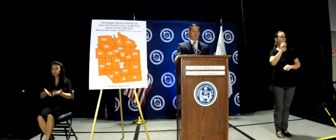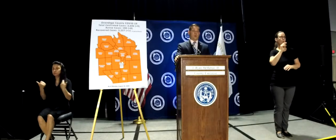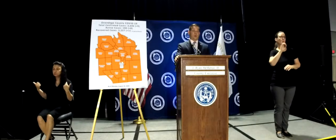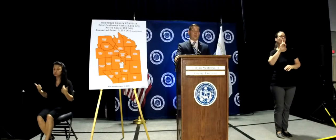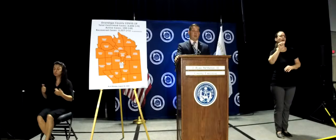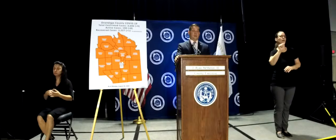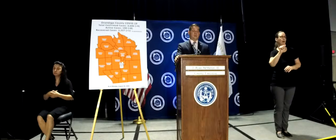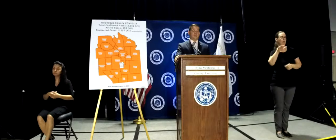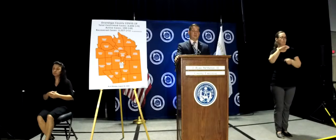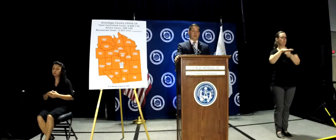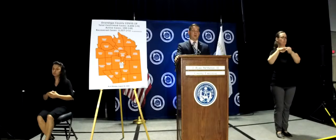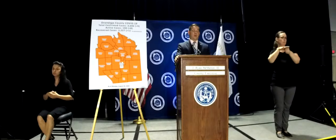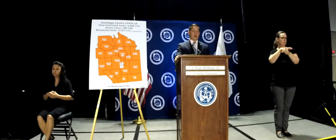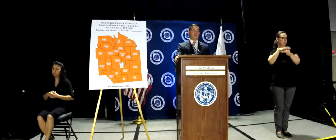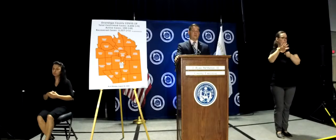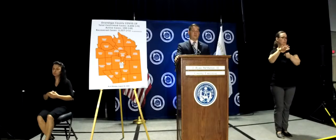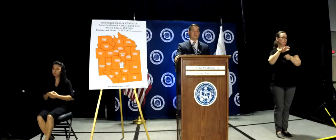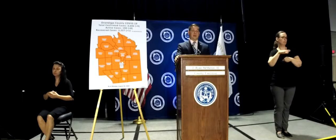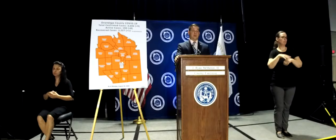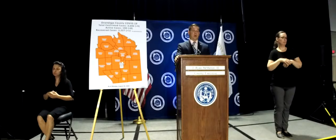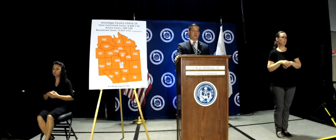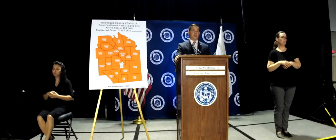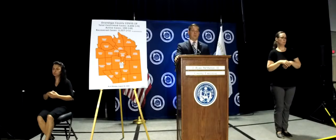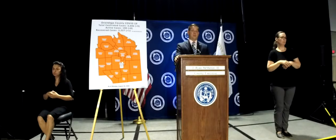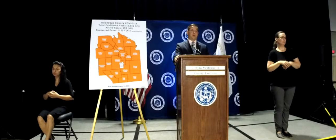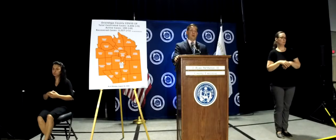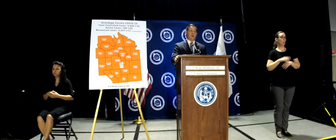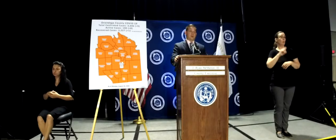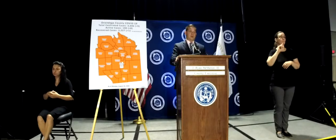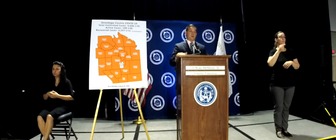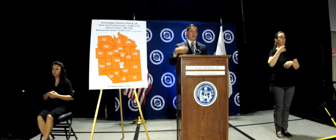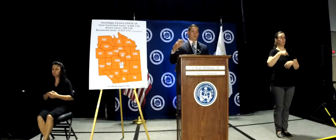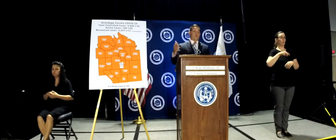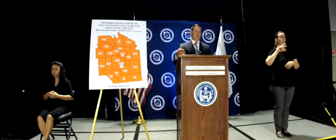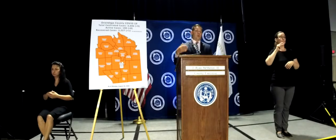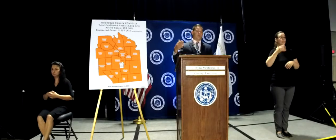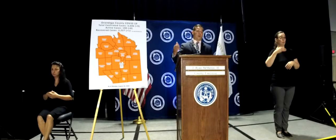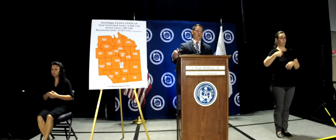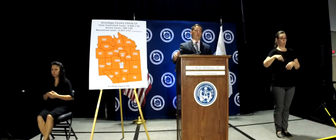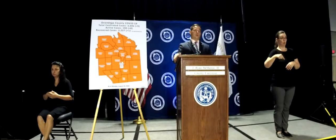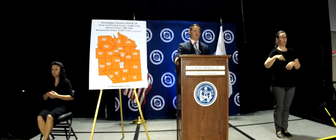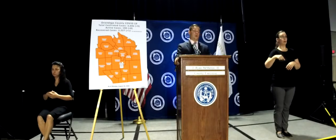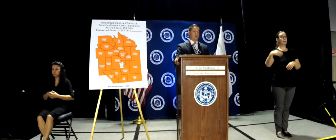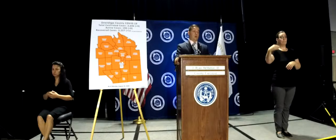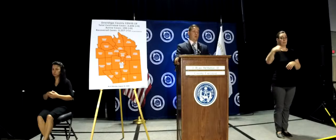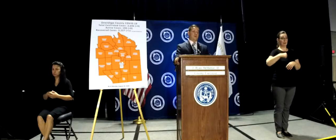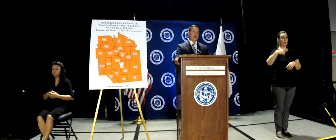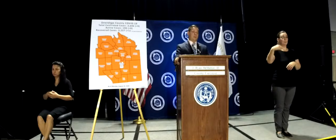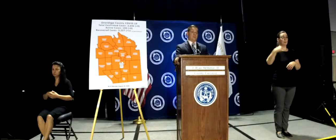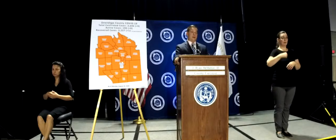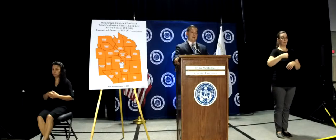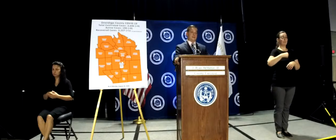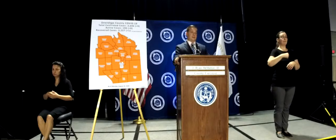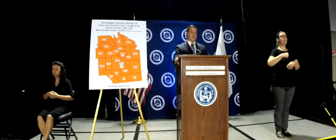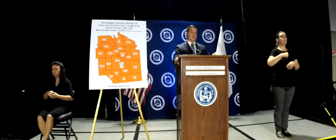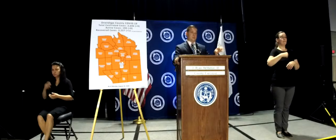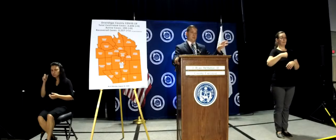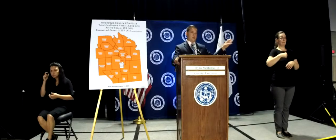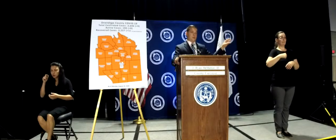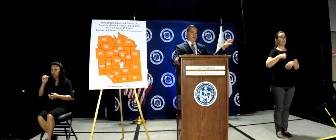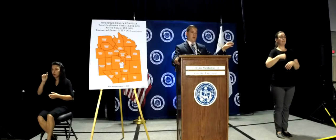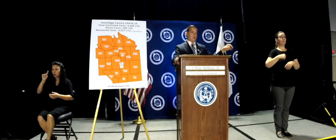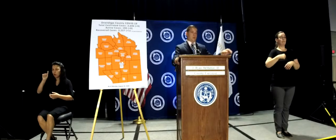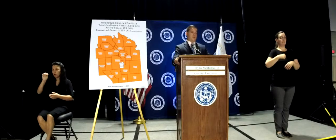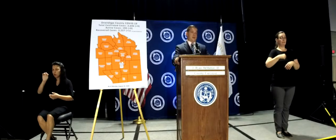second quarter. Second quarter obviously was not a large payment, but they've been open for the whole third quarter. So we have not been impacted like some